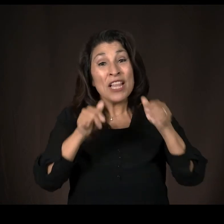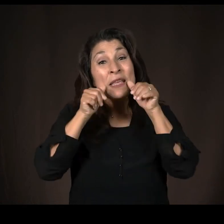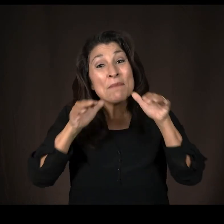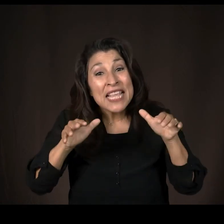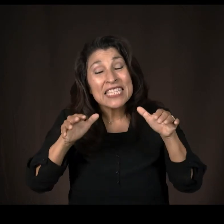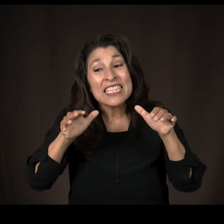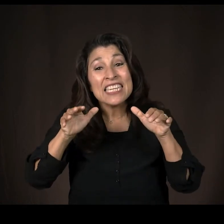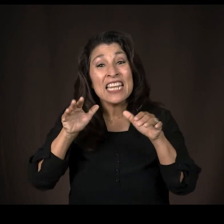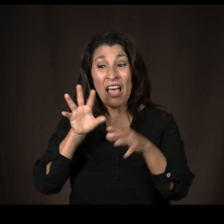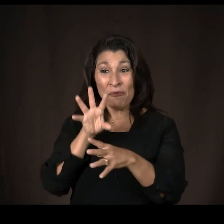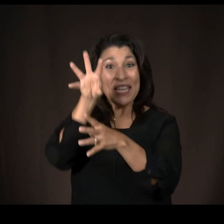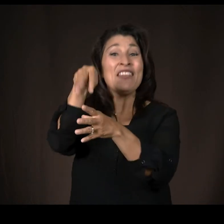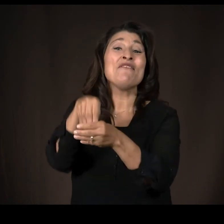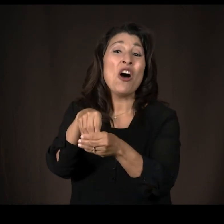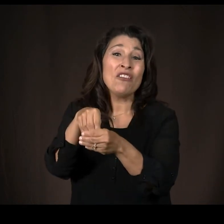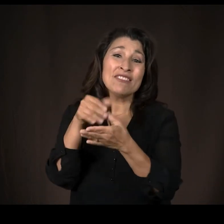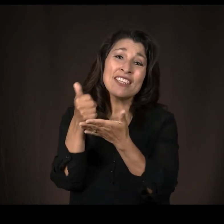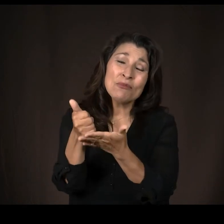involved.